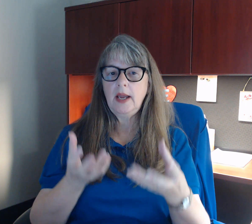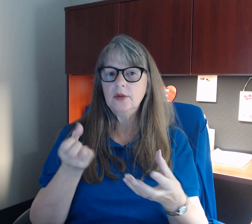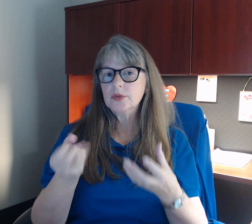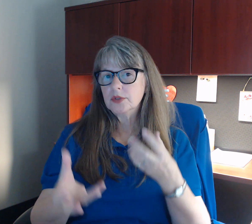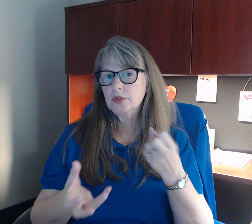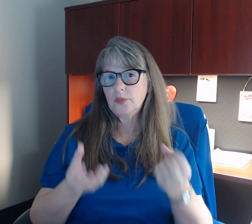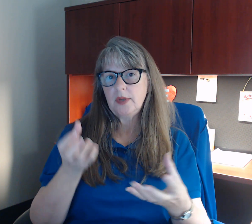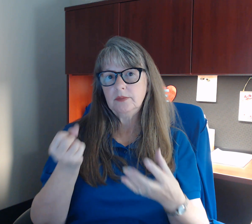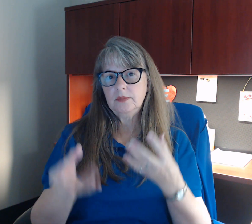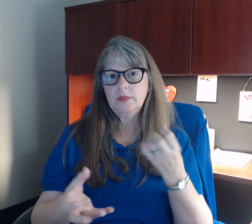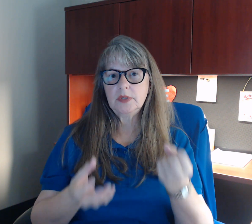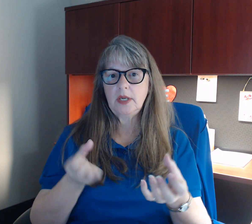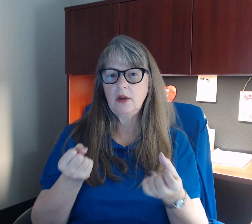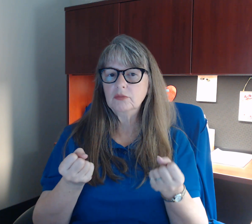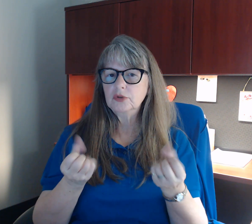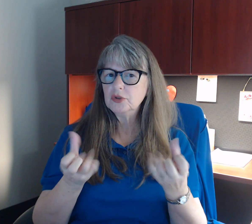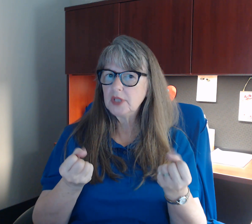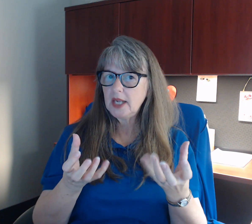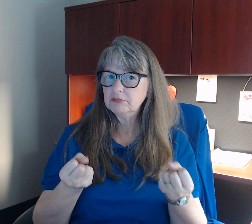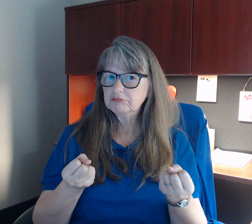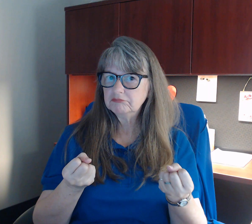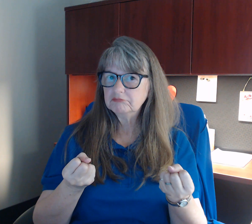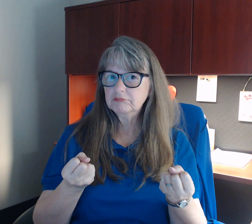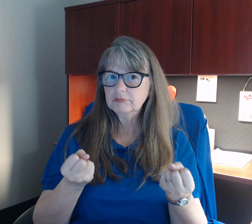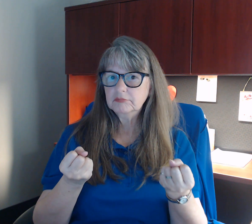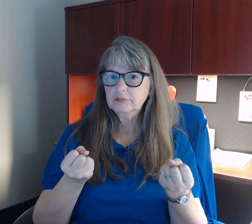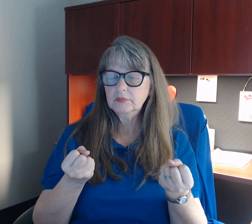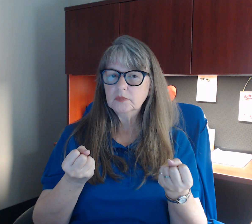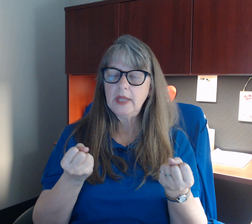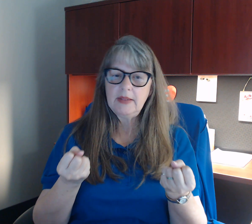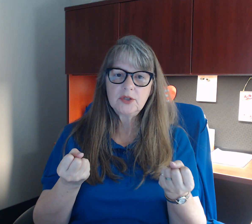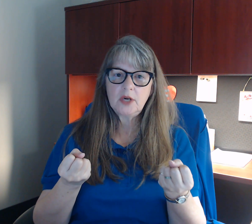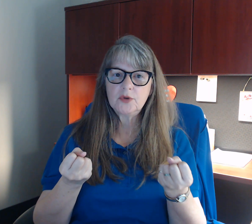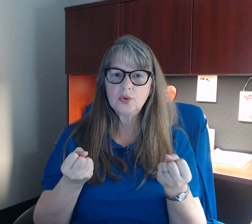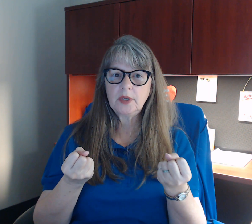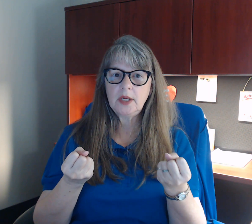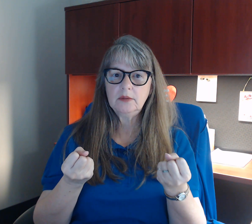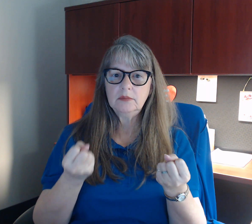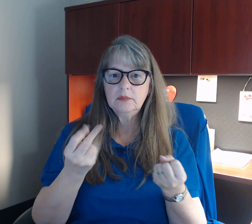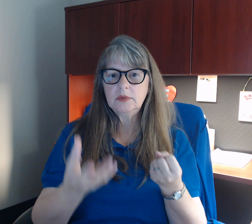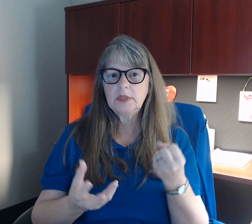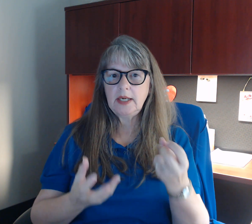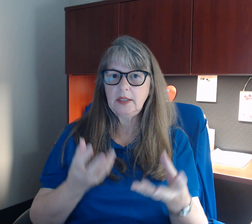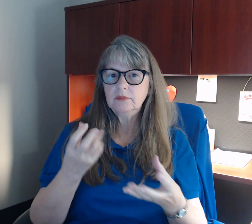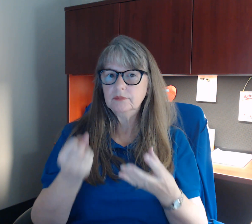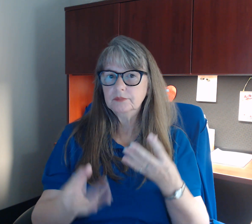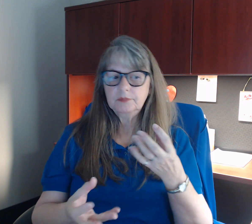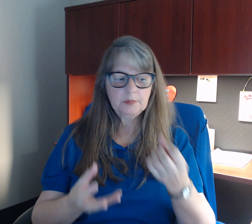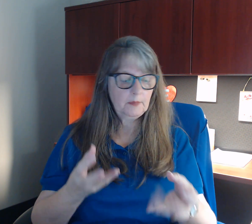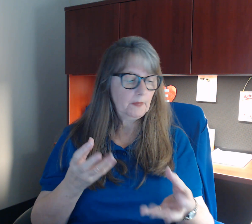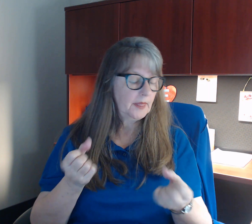use this as well to sign. Oh, do you sign? And that's kind of a shortcut, signing.